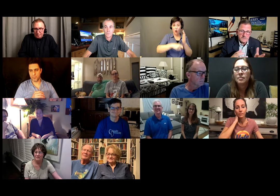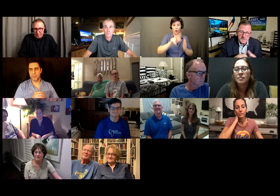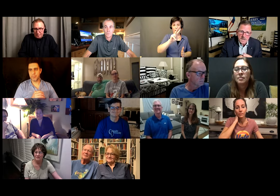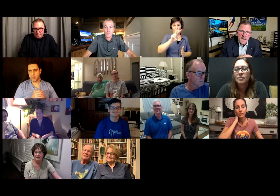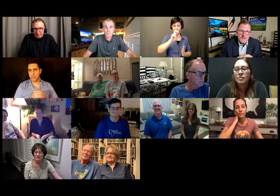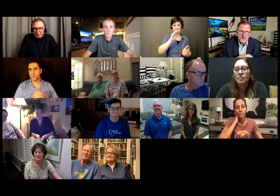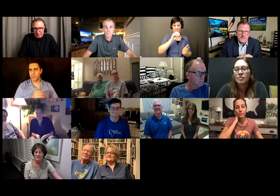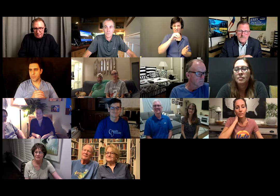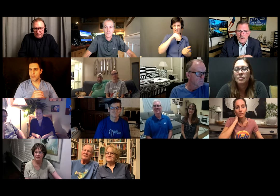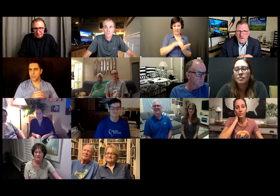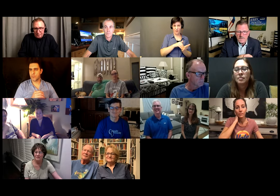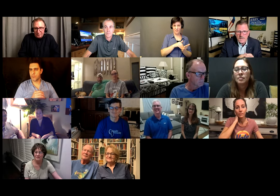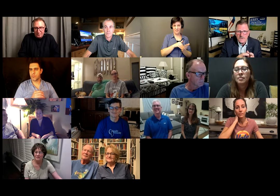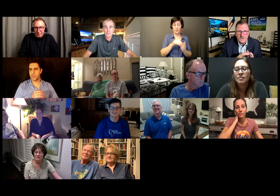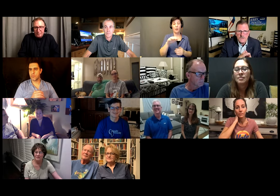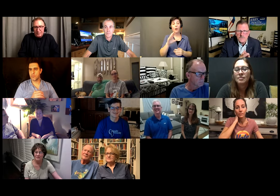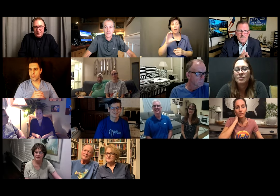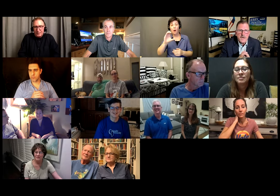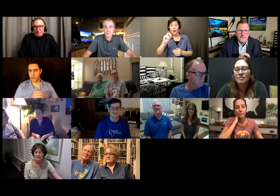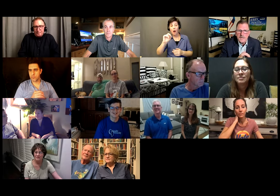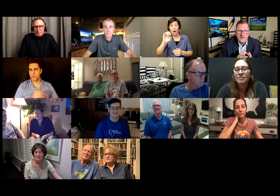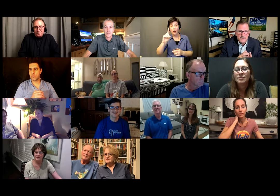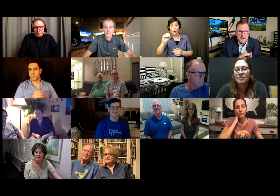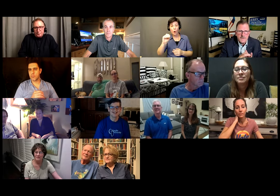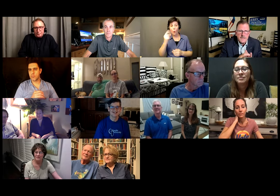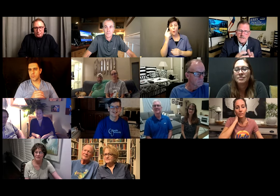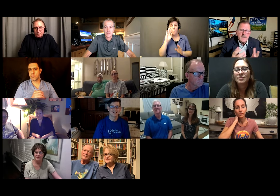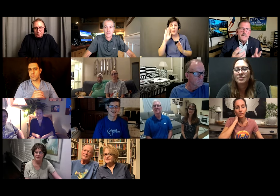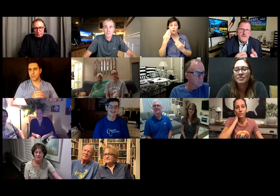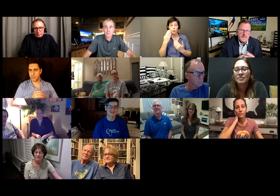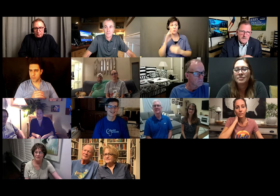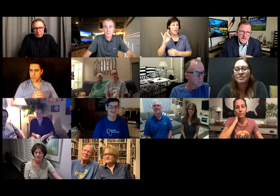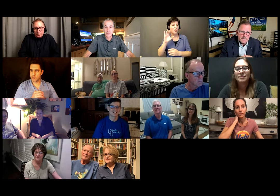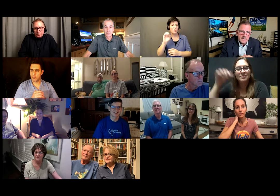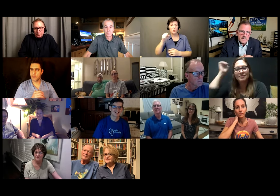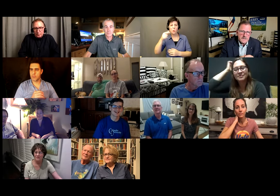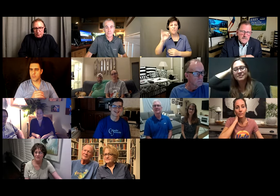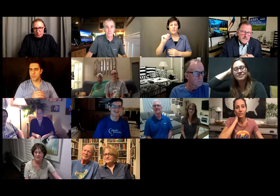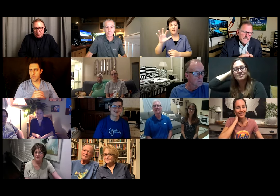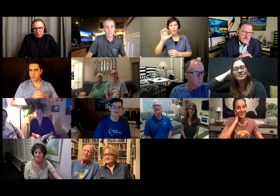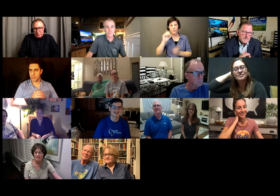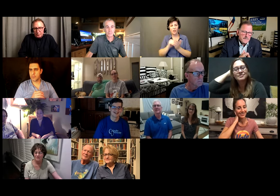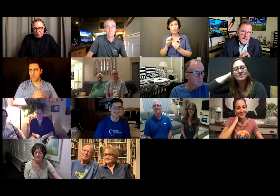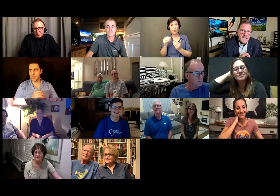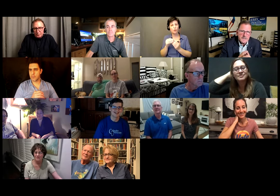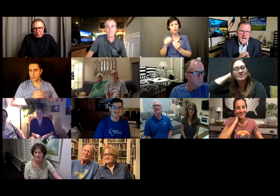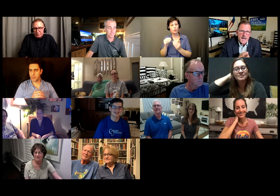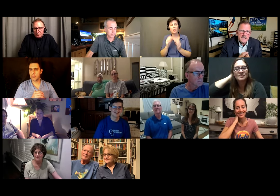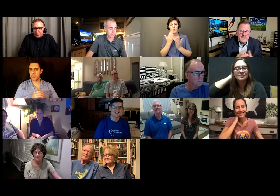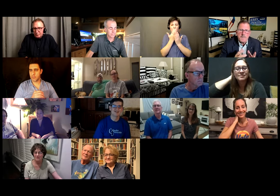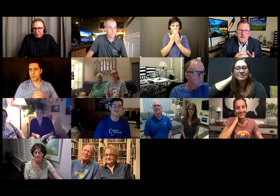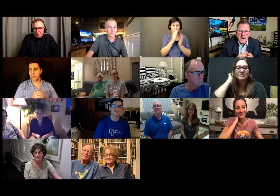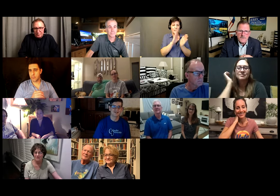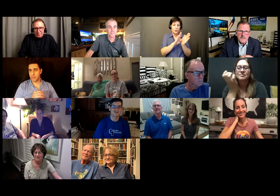house is a condo that's 40 or 50 years old. It's one bedroom, 800 square feet, and it's $500,000. Not